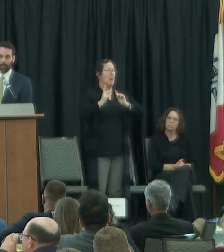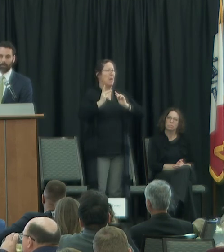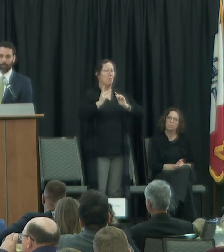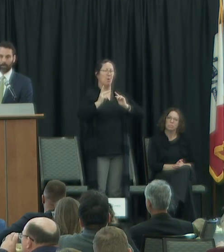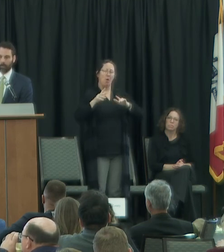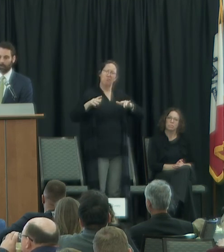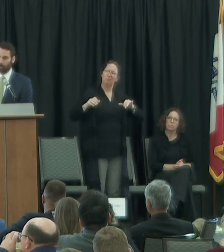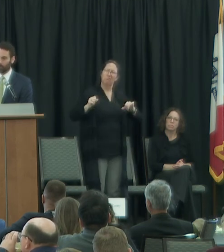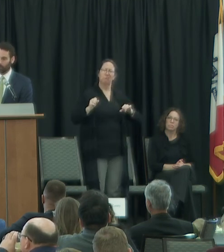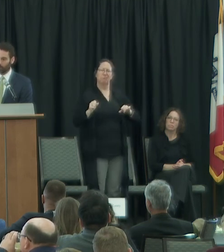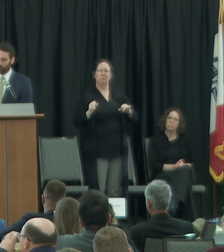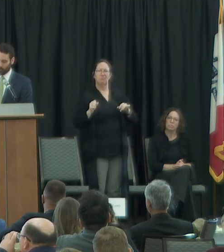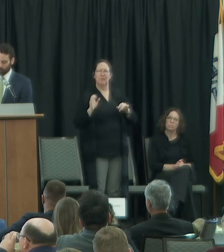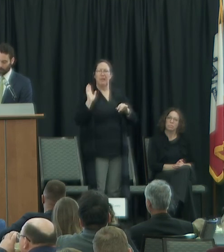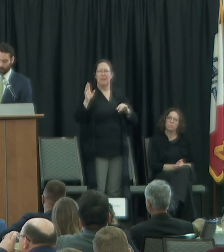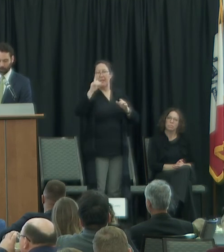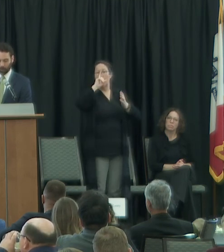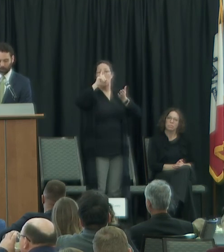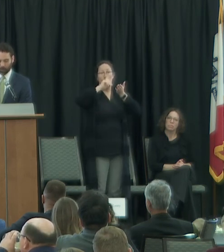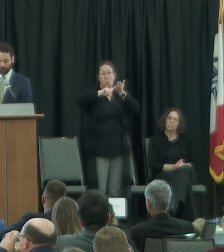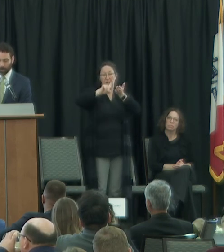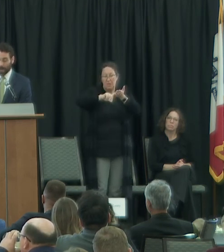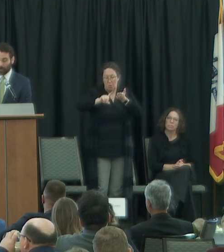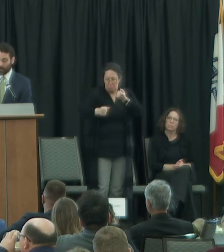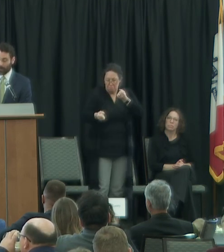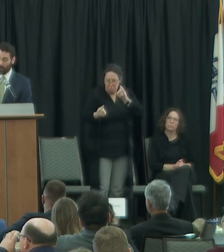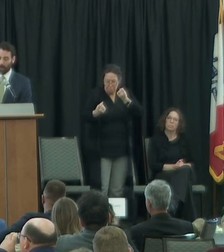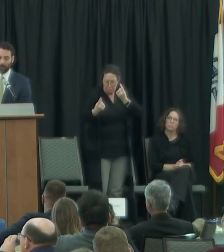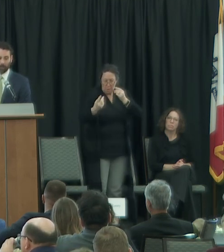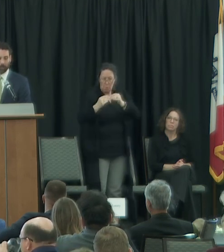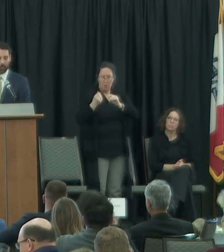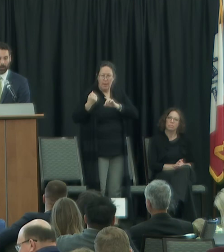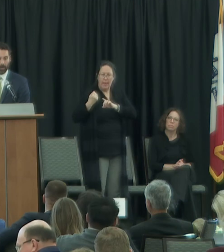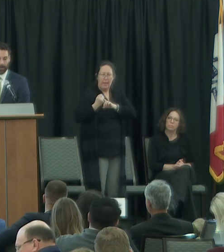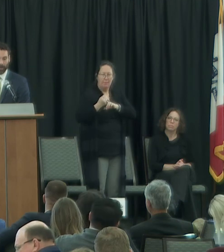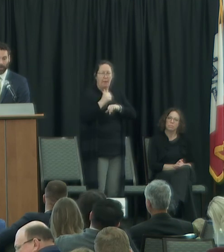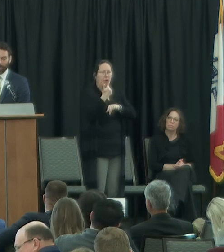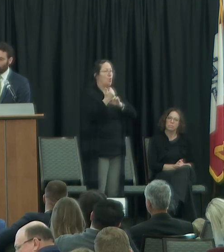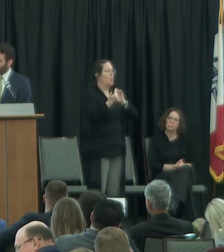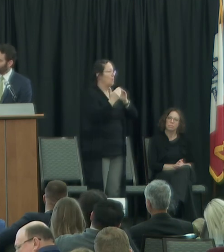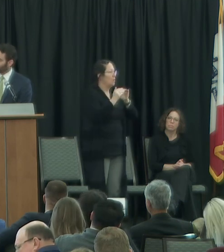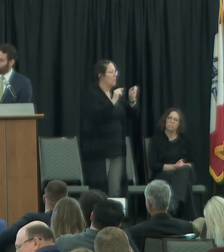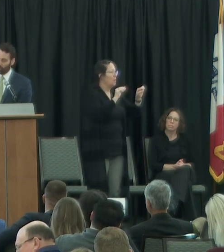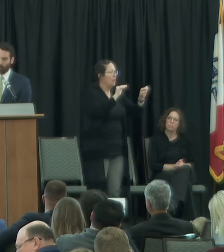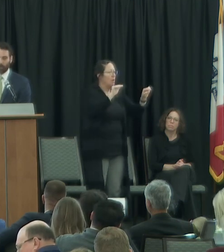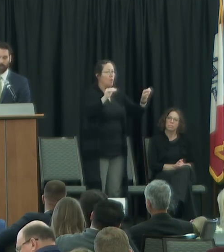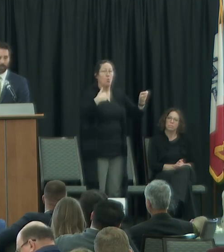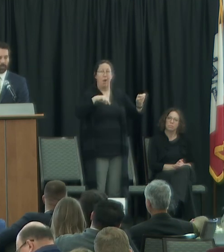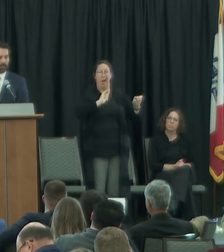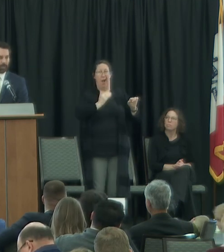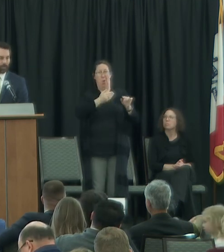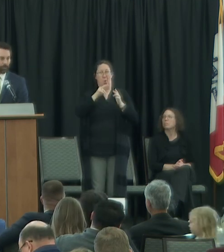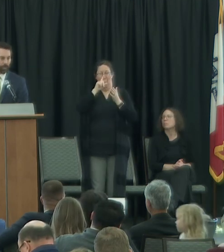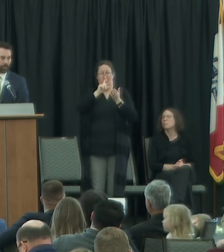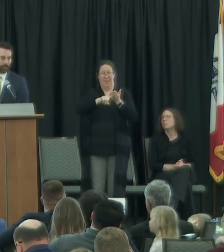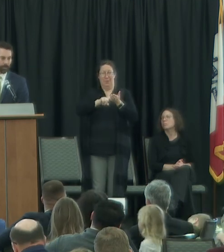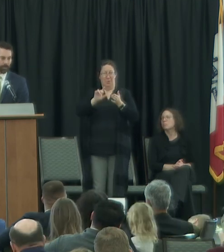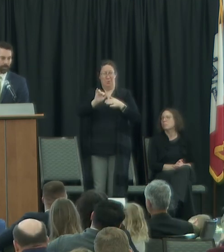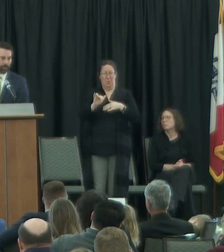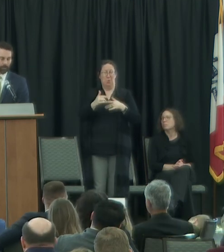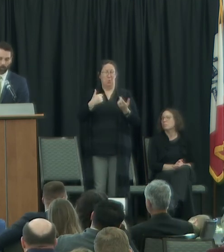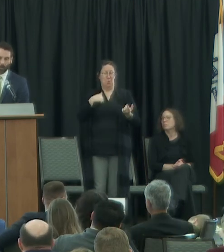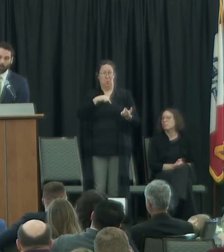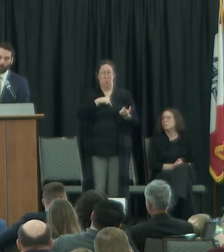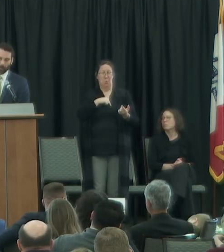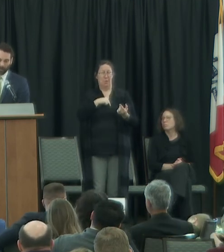upon themselves to do their research, to understand how this has impacted other communities. And we also had to do our research to say that we think that this is